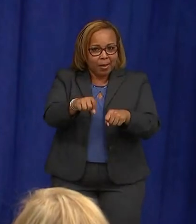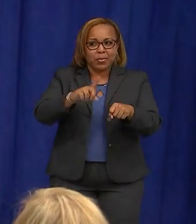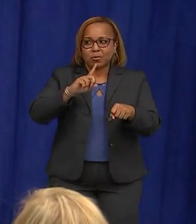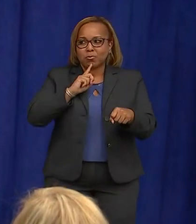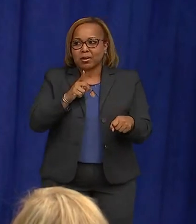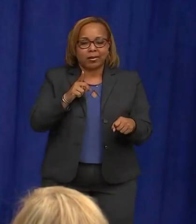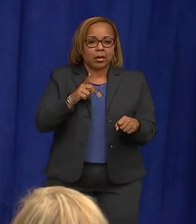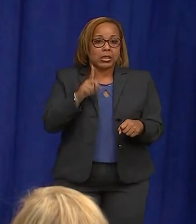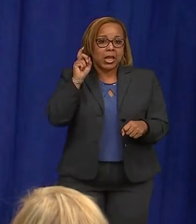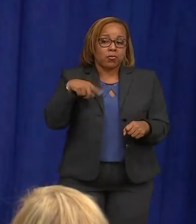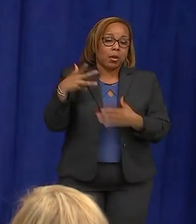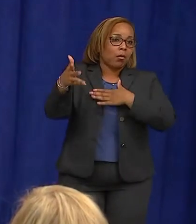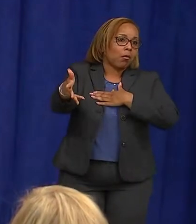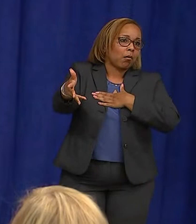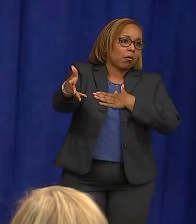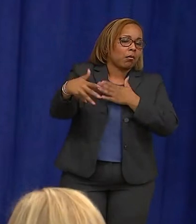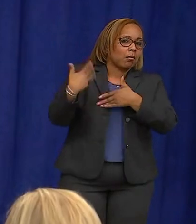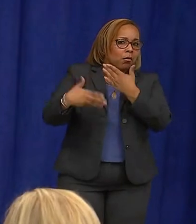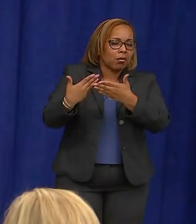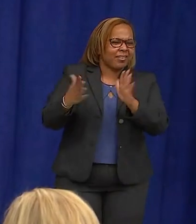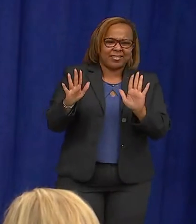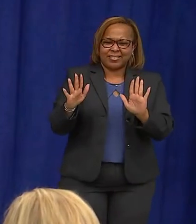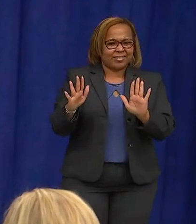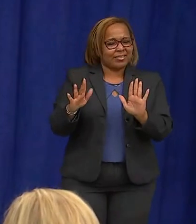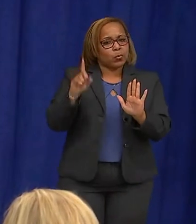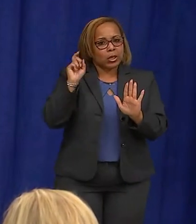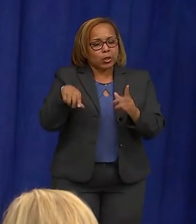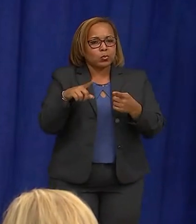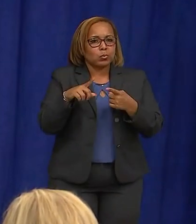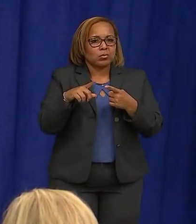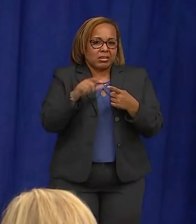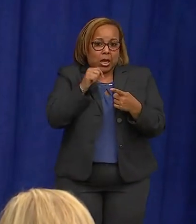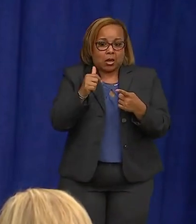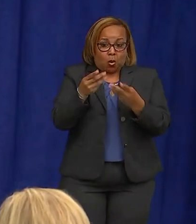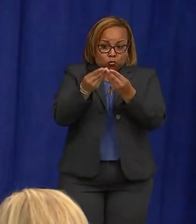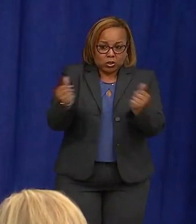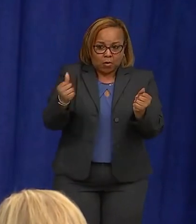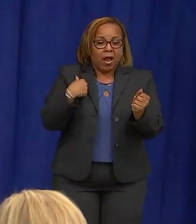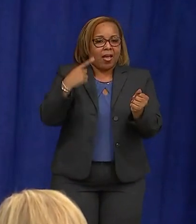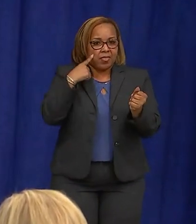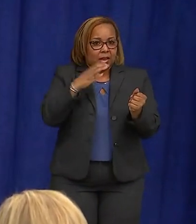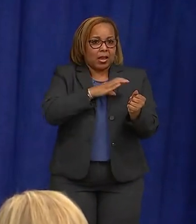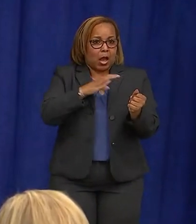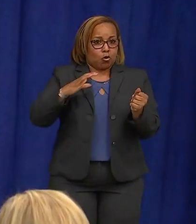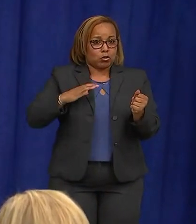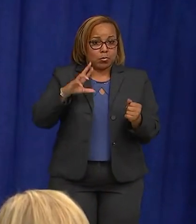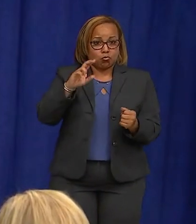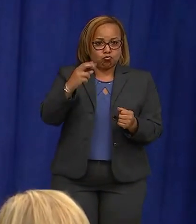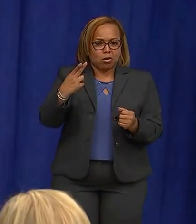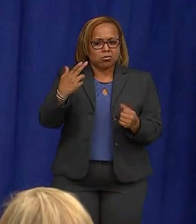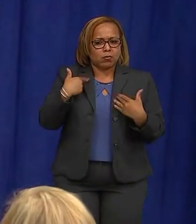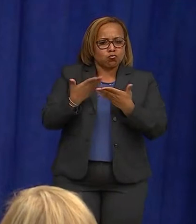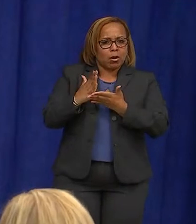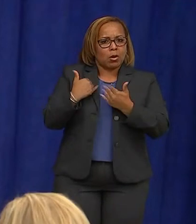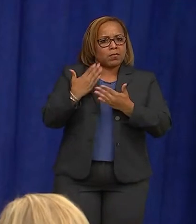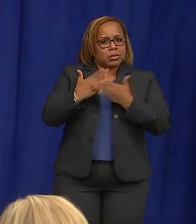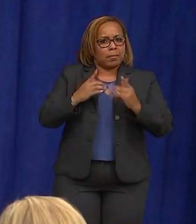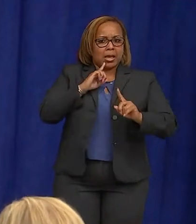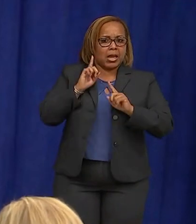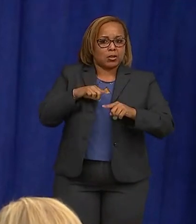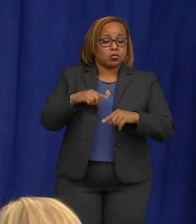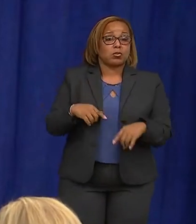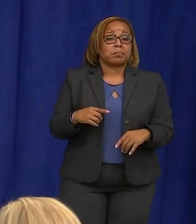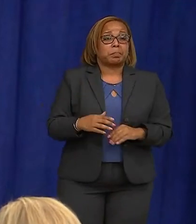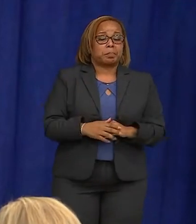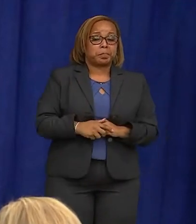involved. This doesn't need to be hanging over those officers' head. It doesn't need to be unresolved. I think Congressman Rush deserves to have some answers.